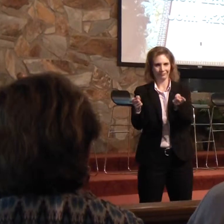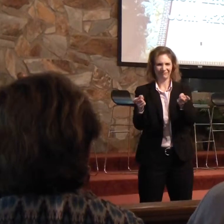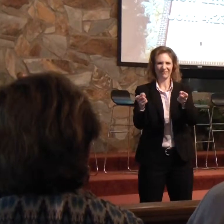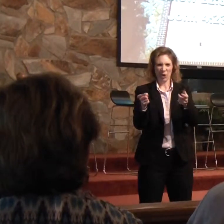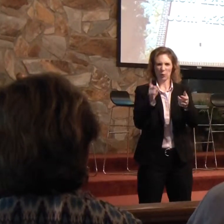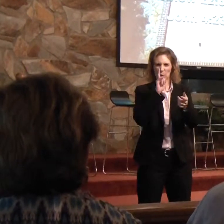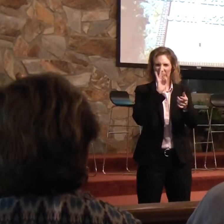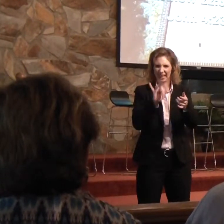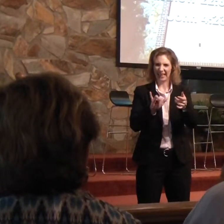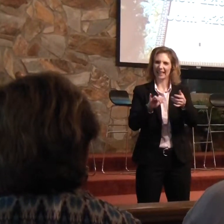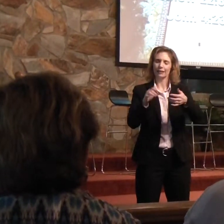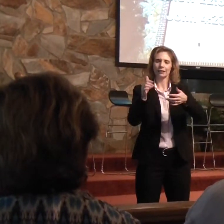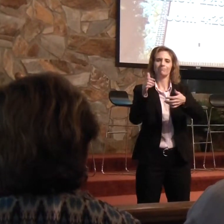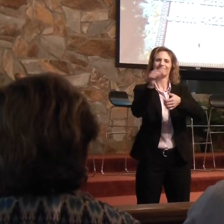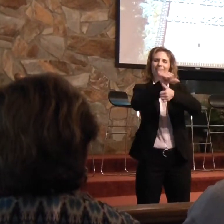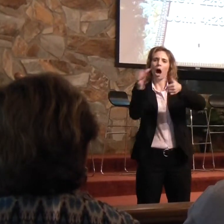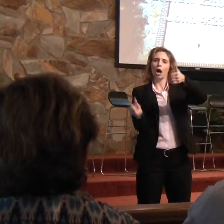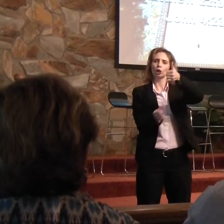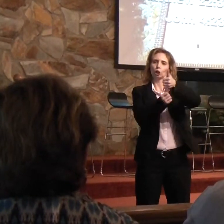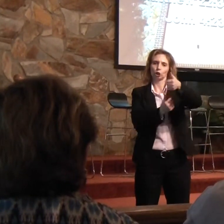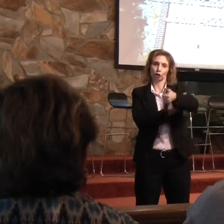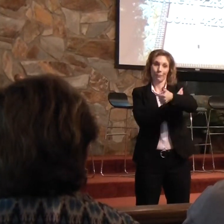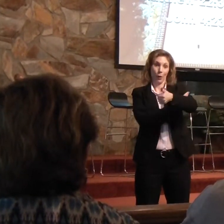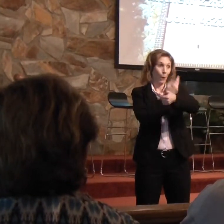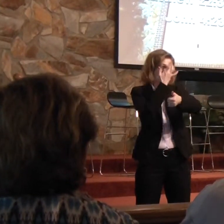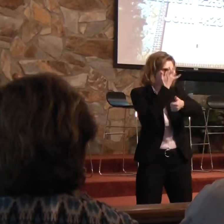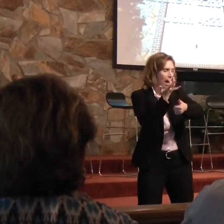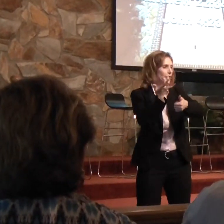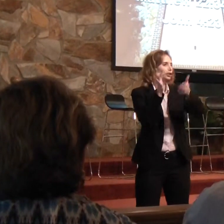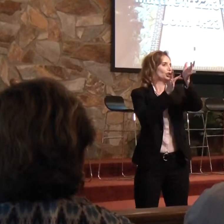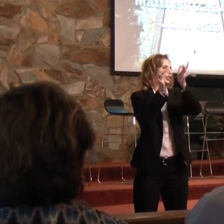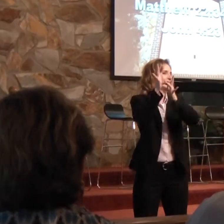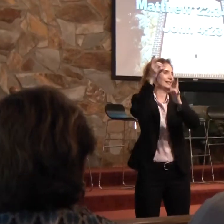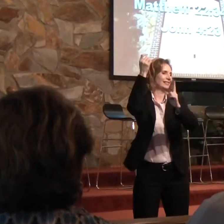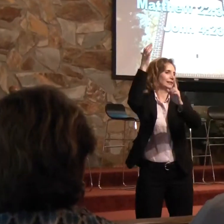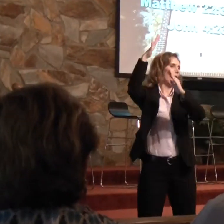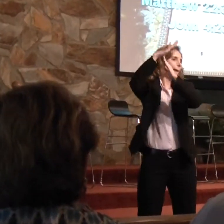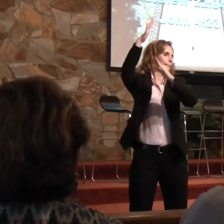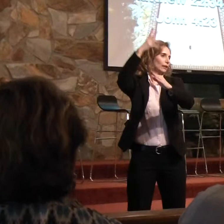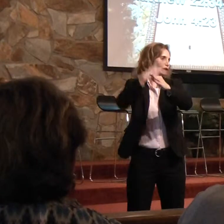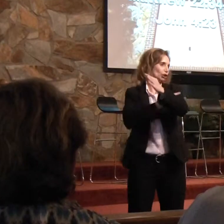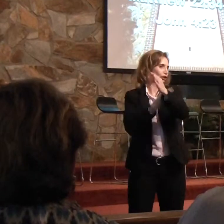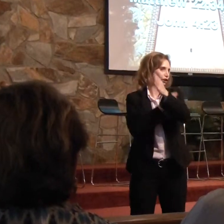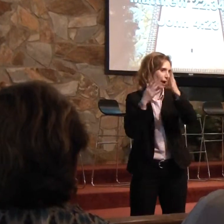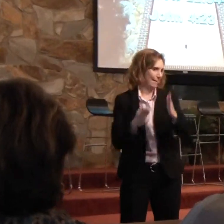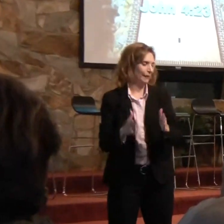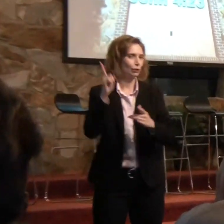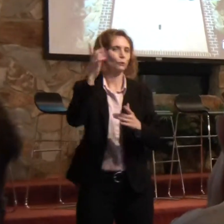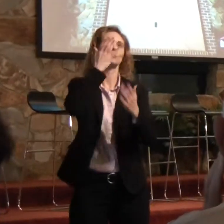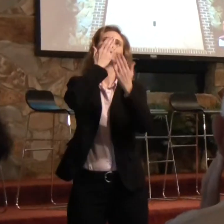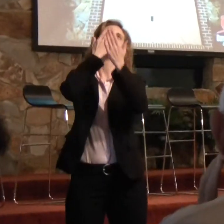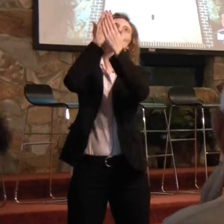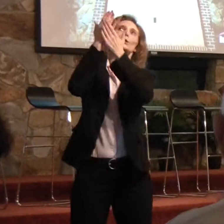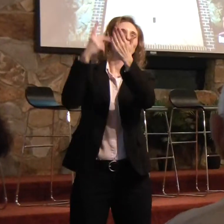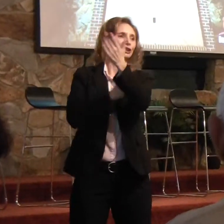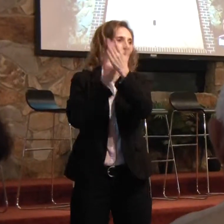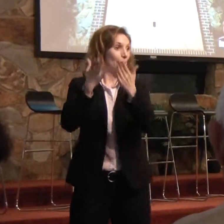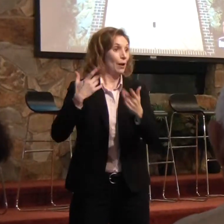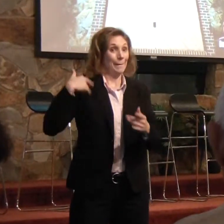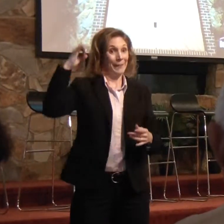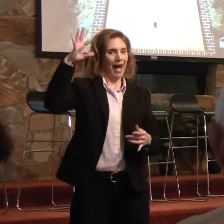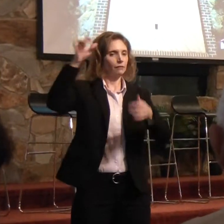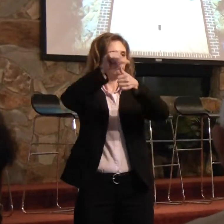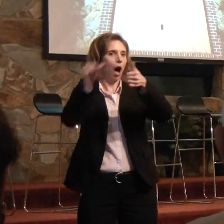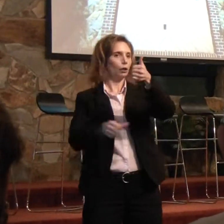under-shepherds because we know that Jesus is the great shepherd. He is the good shepherd. And as a pastor, we are to serve under